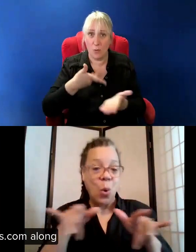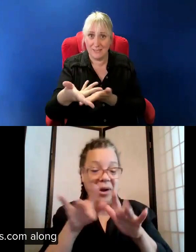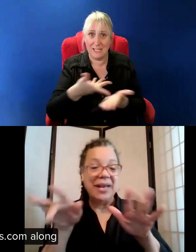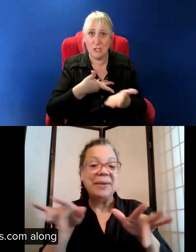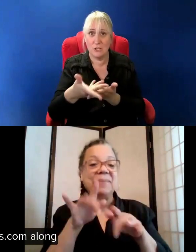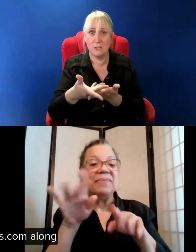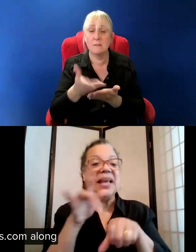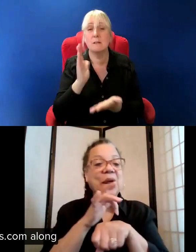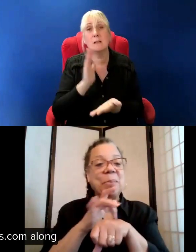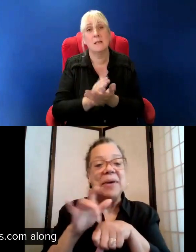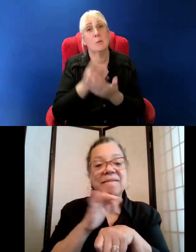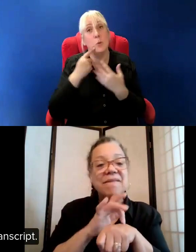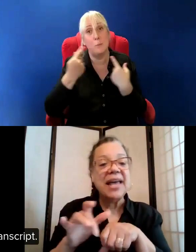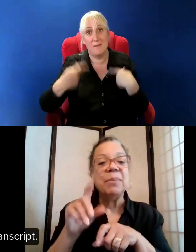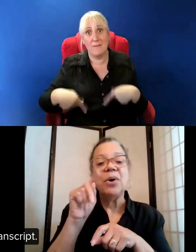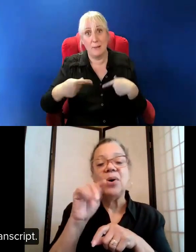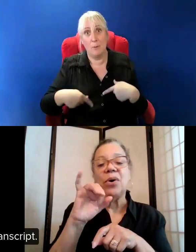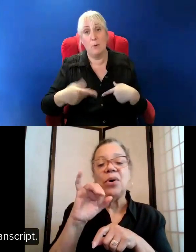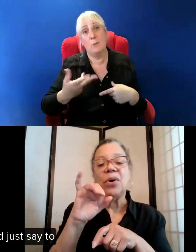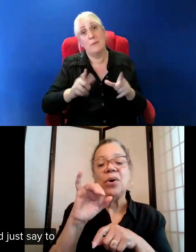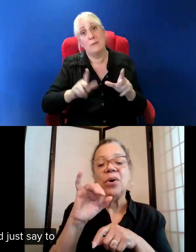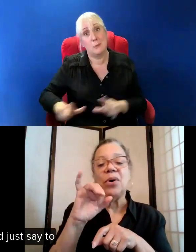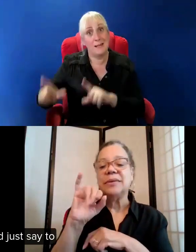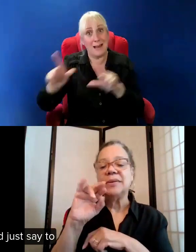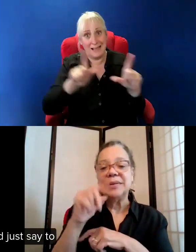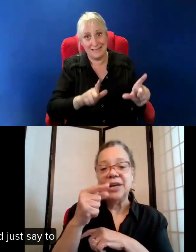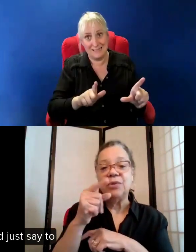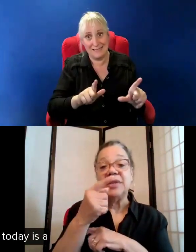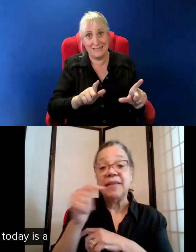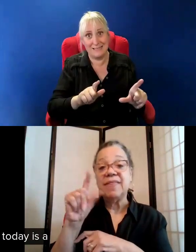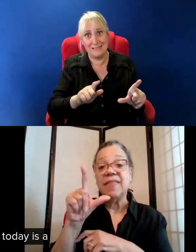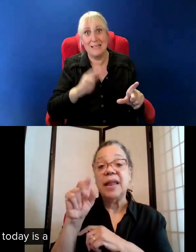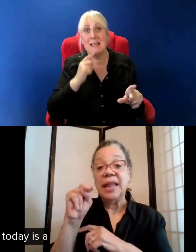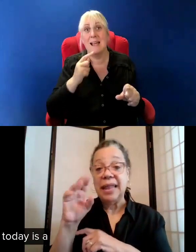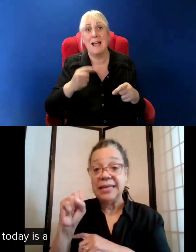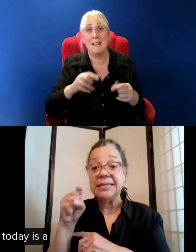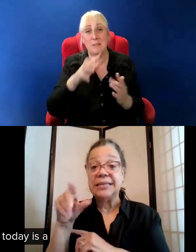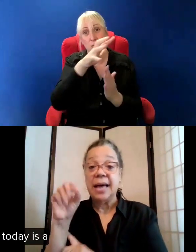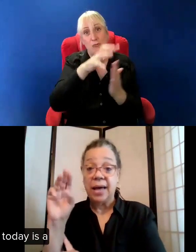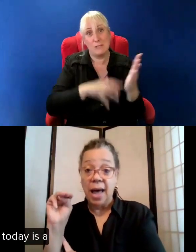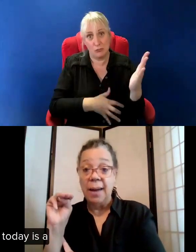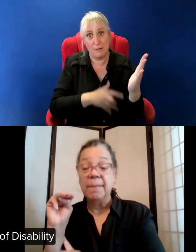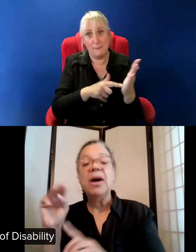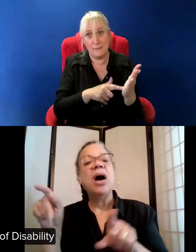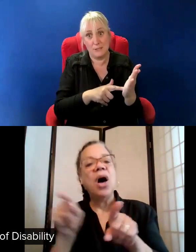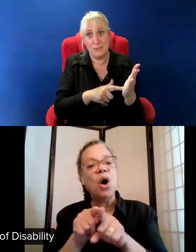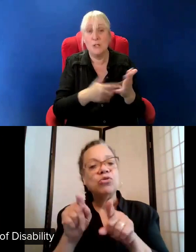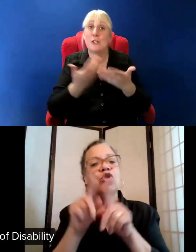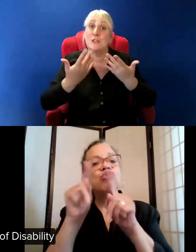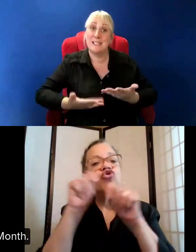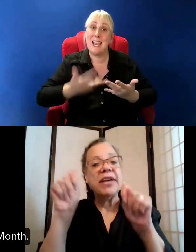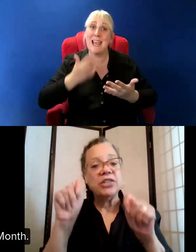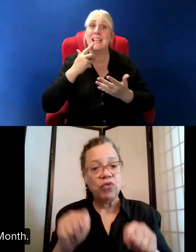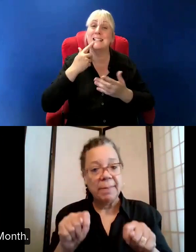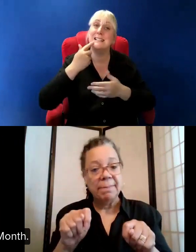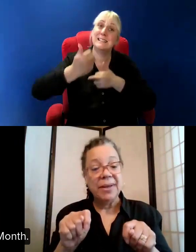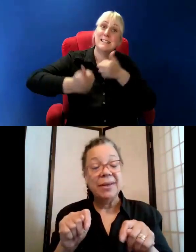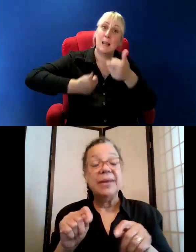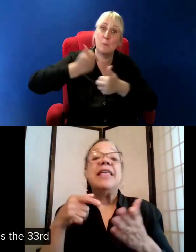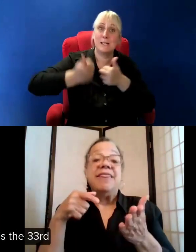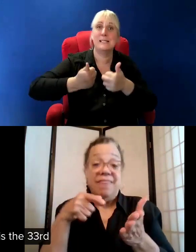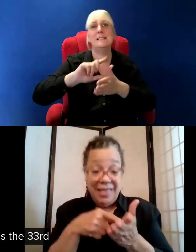available on tiltingthelens.com along with a transcript. What I would just say to end is that today is a celebration of Disability Pride